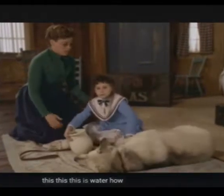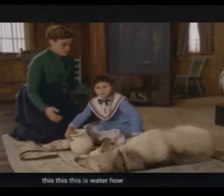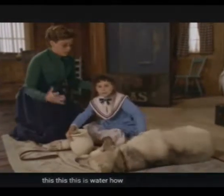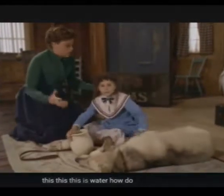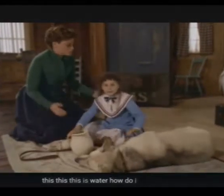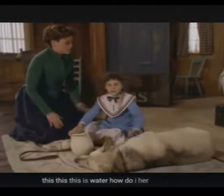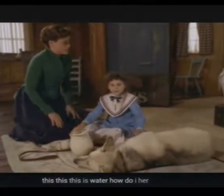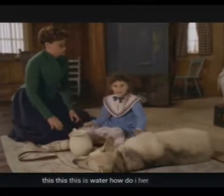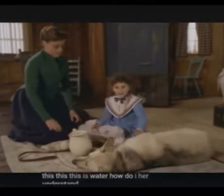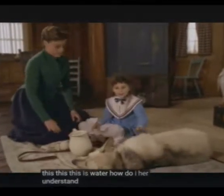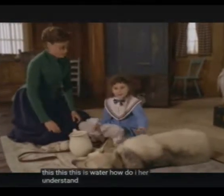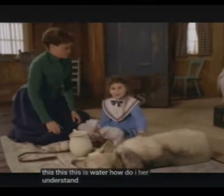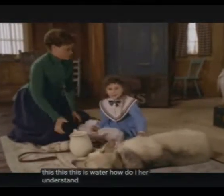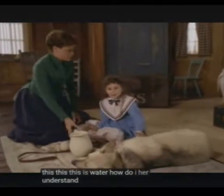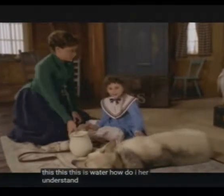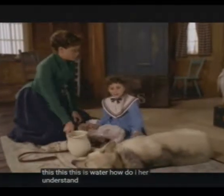How do I make her understand?